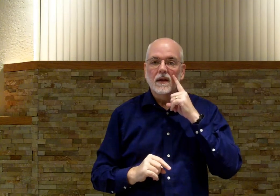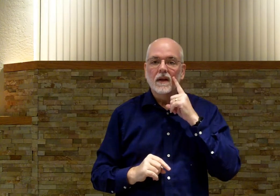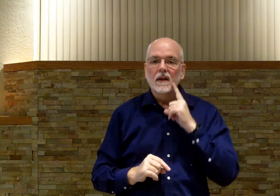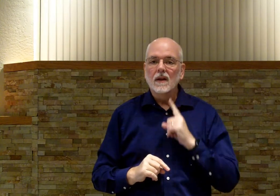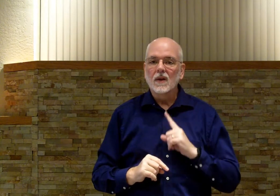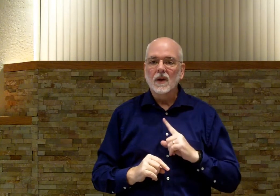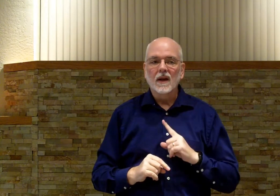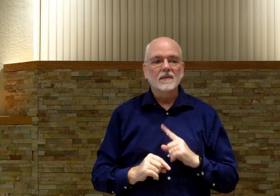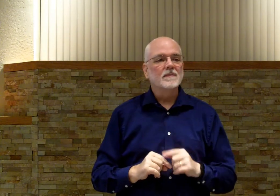okay